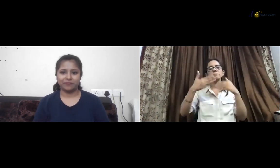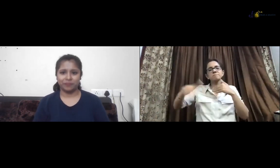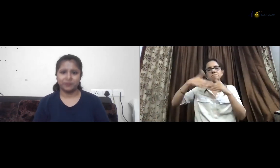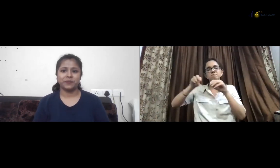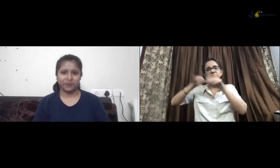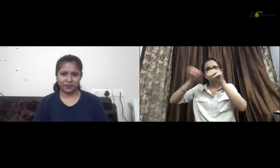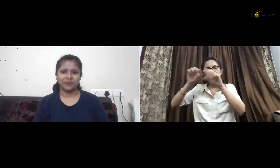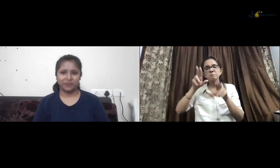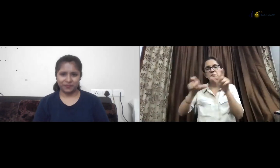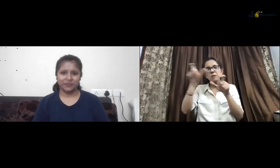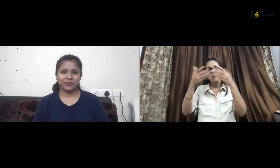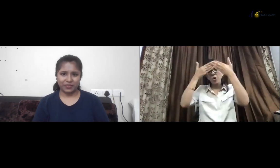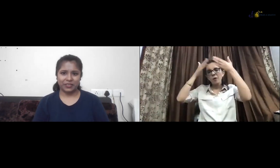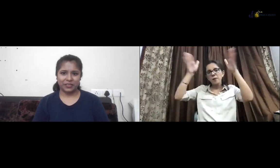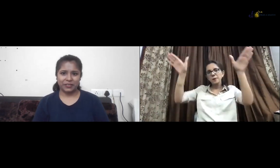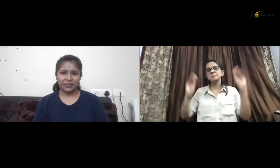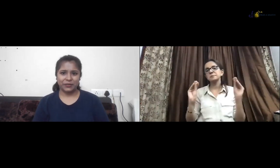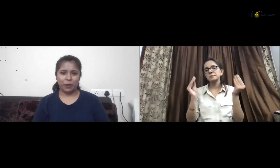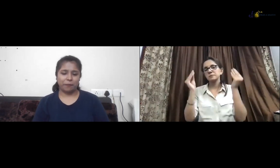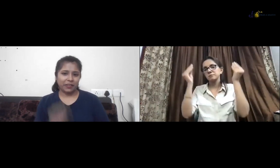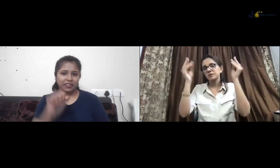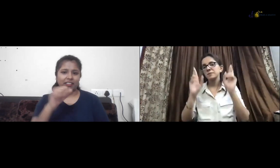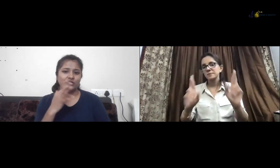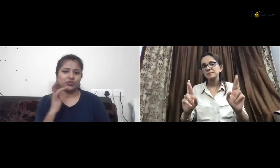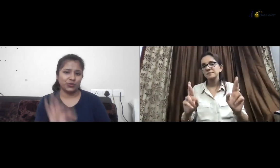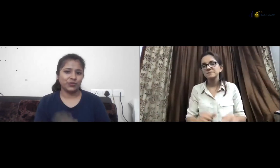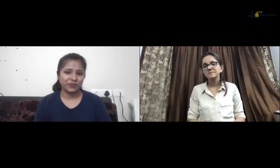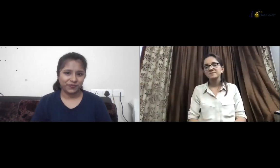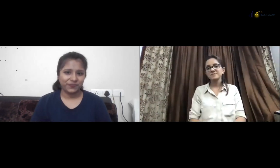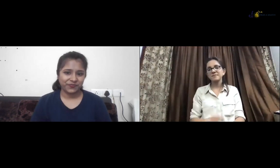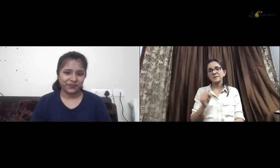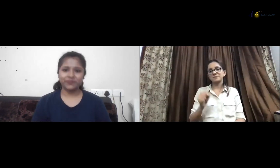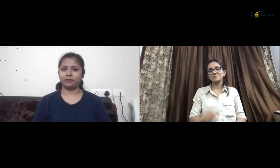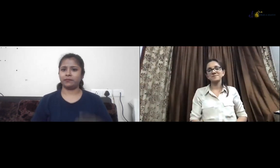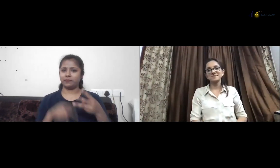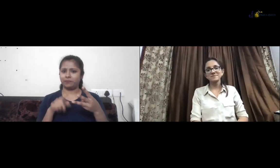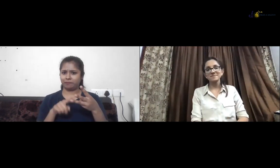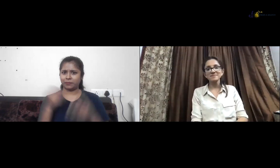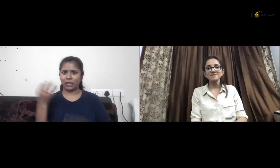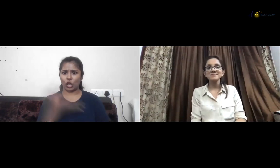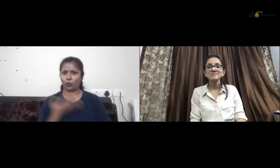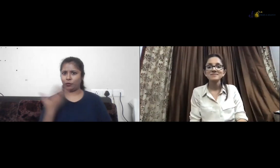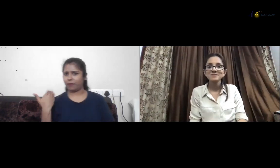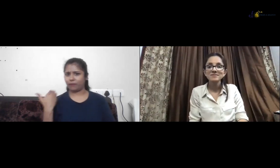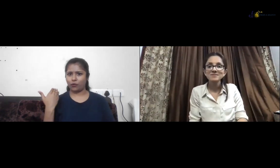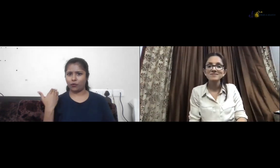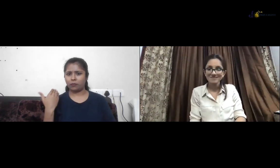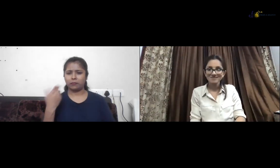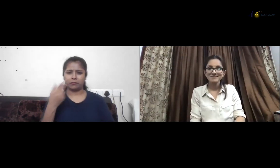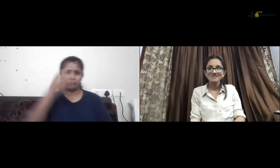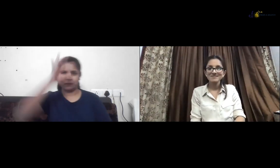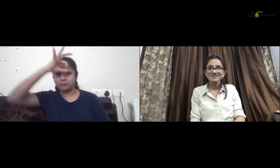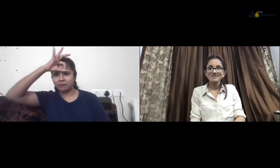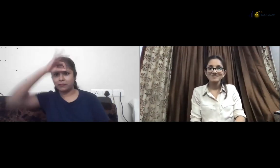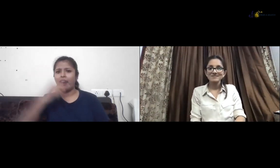They are showing more truth. I hope we will have such things more in future. That's true. Okay,